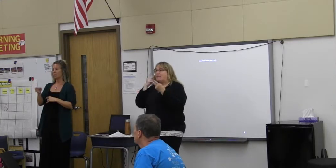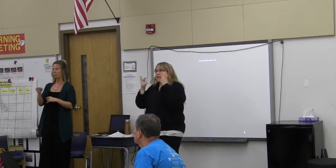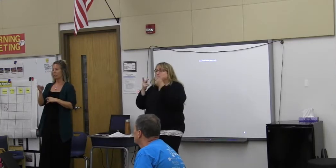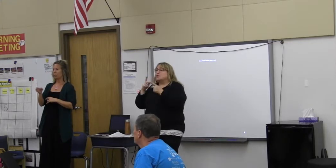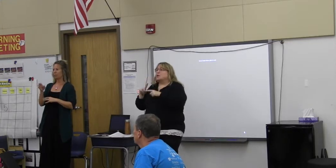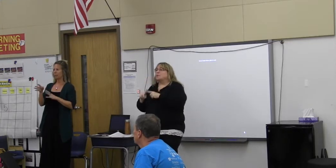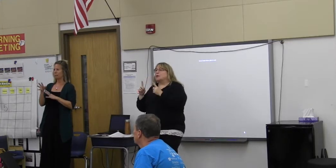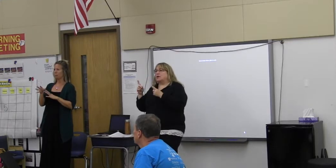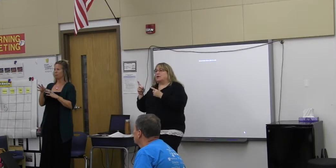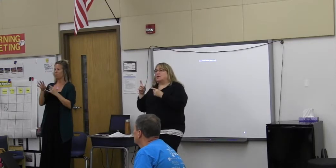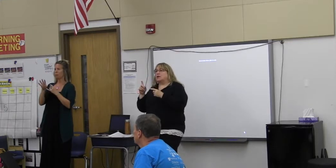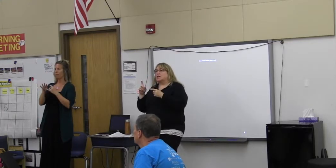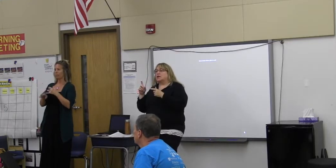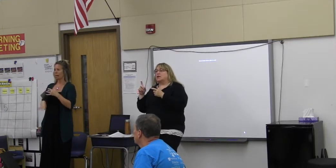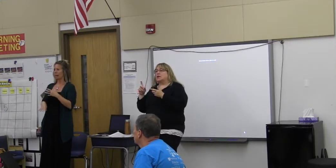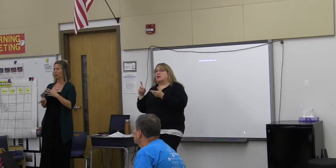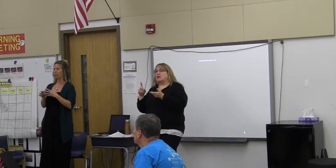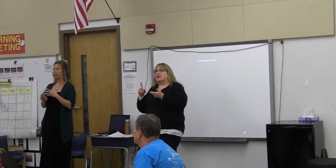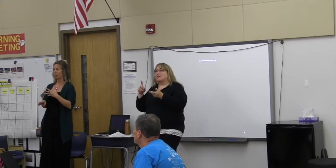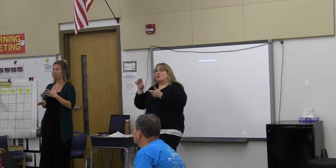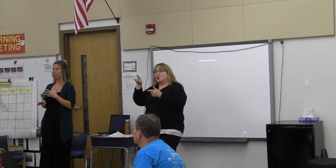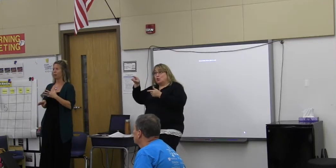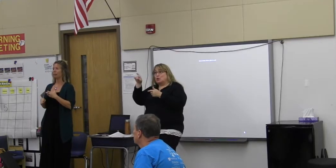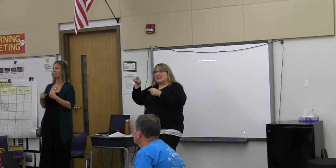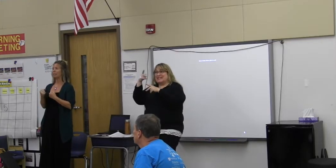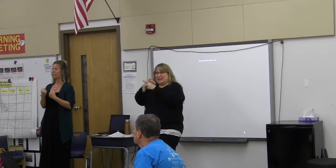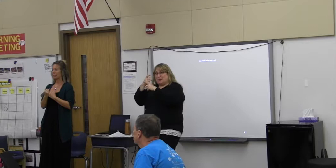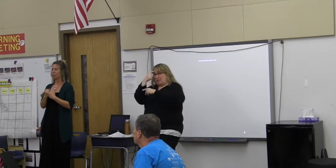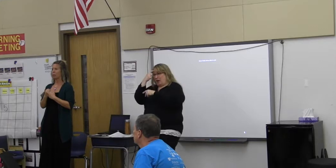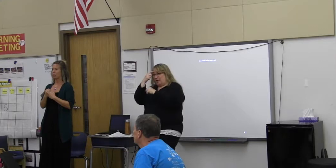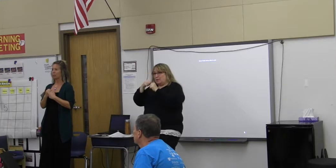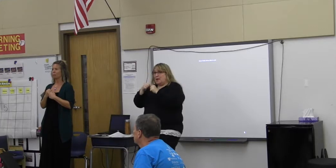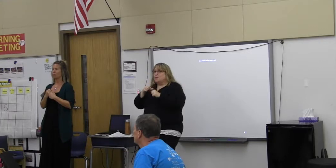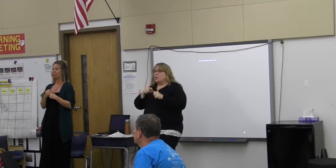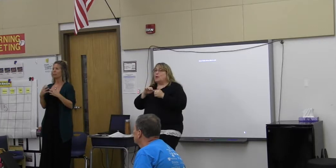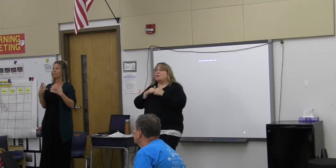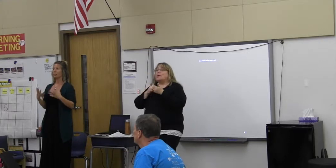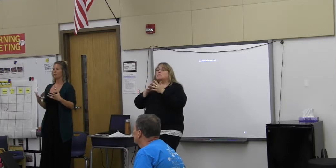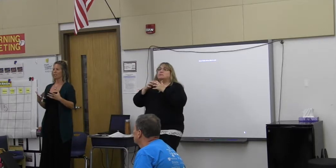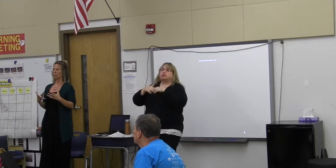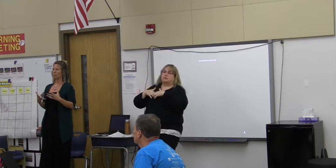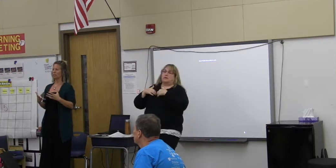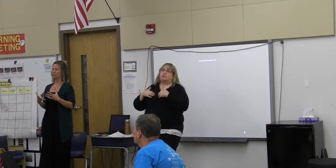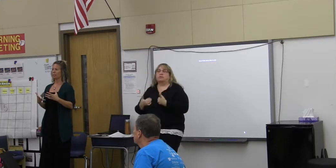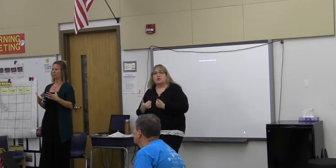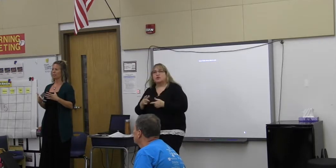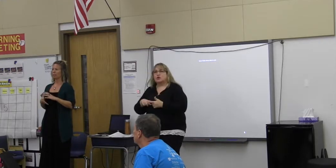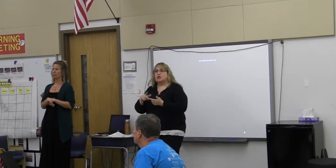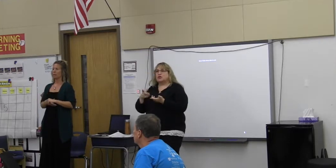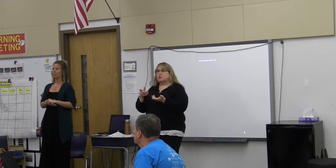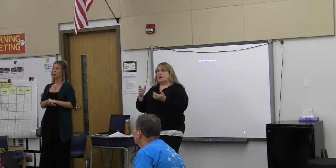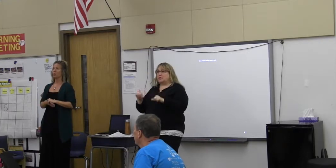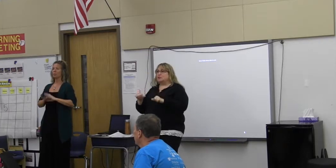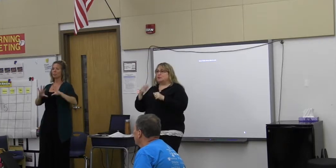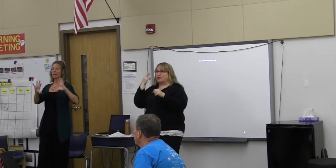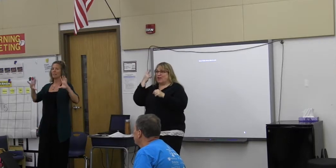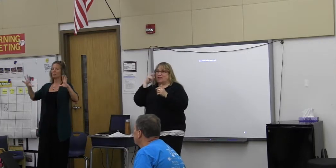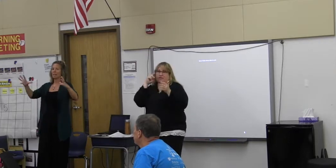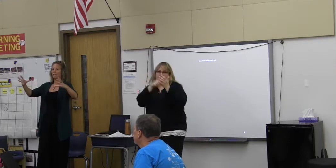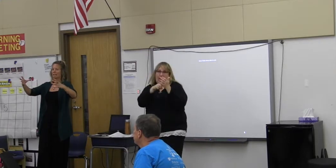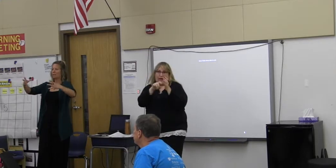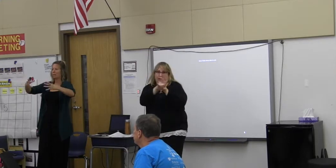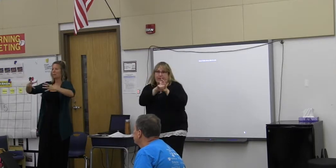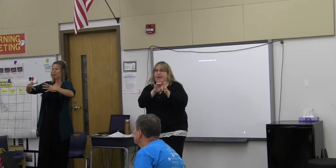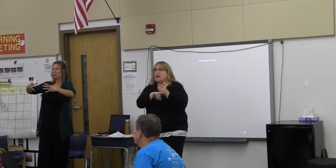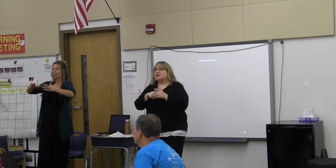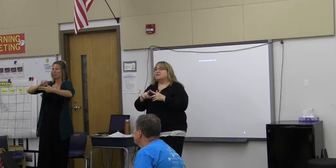he's going to be able to keep in mind is that when he's tired and not feeling well, he's going to need a lot more support to visually be able to see things. So this was kind of